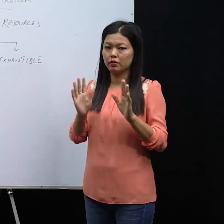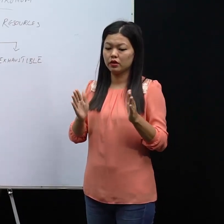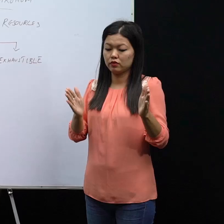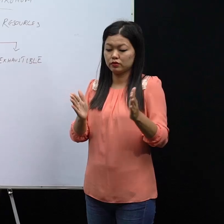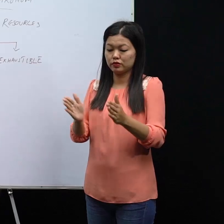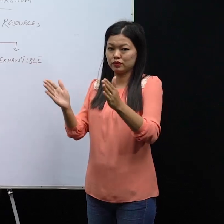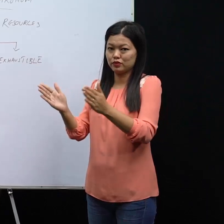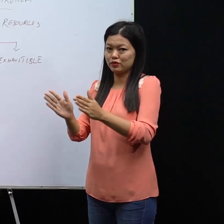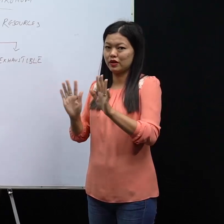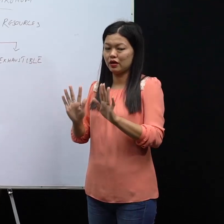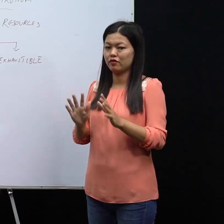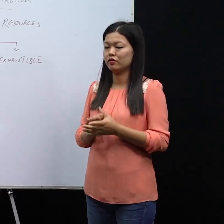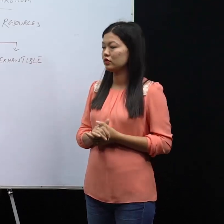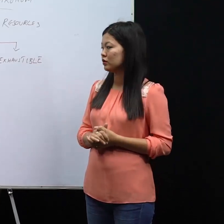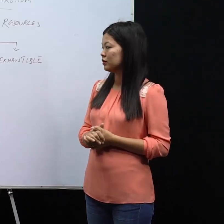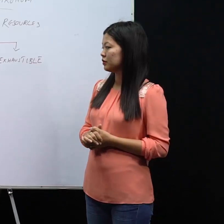quantity.